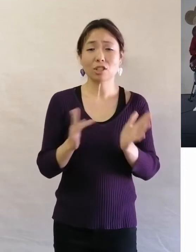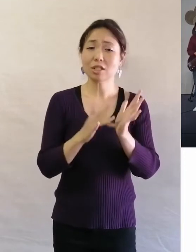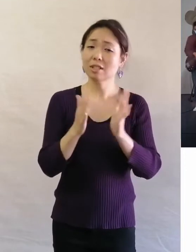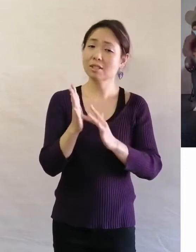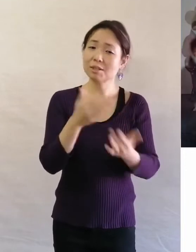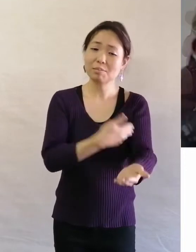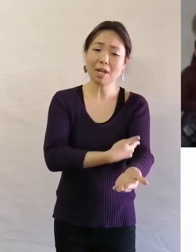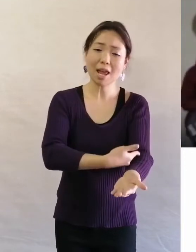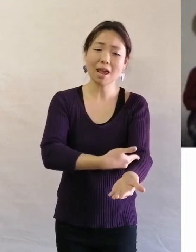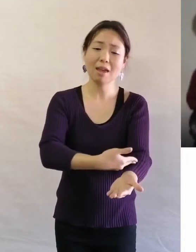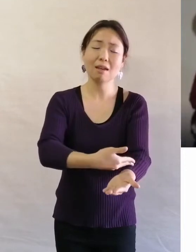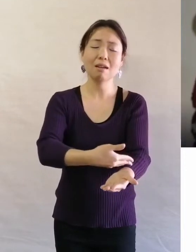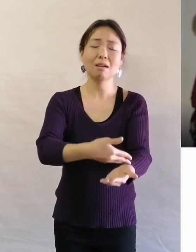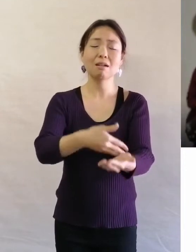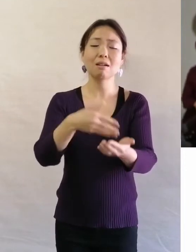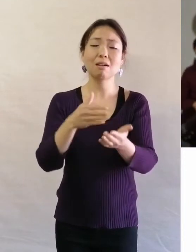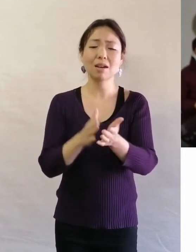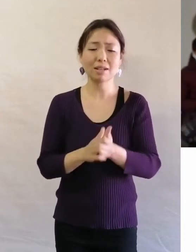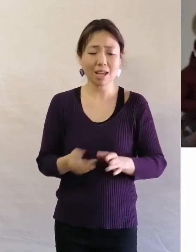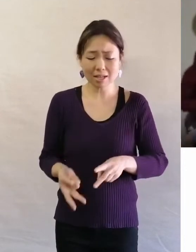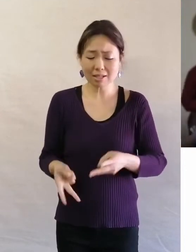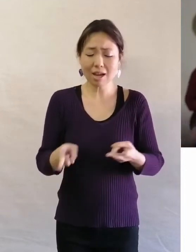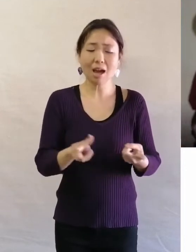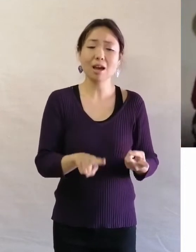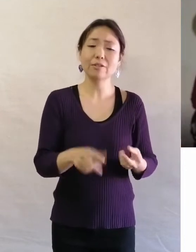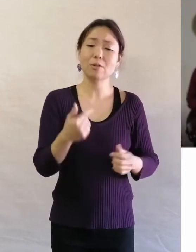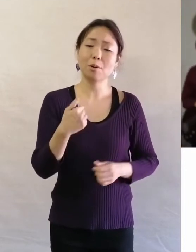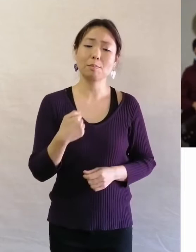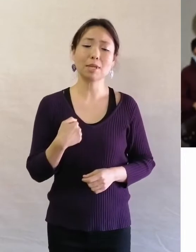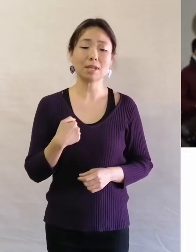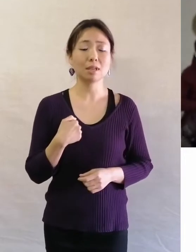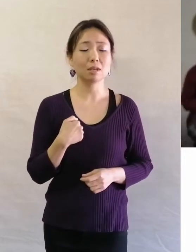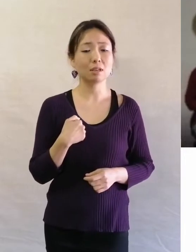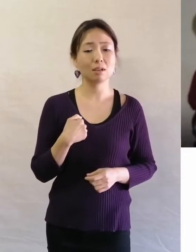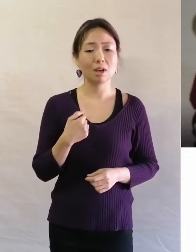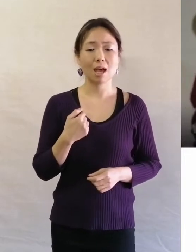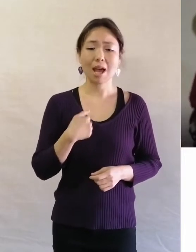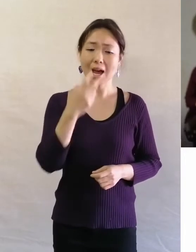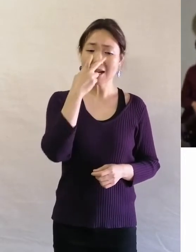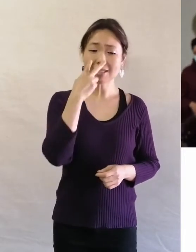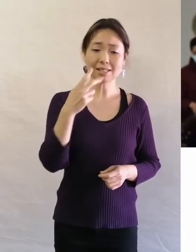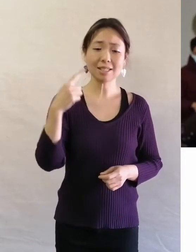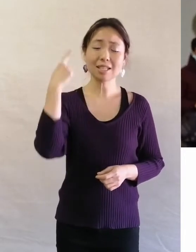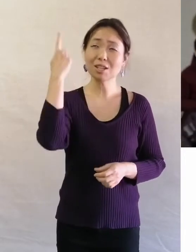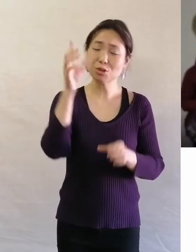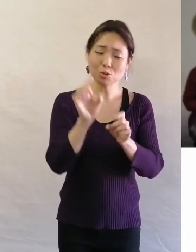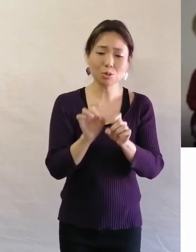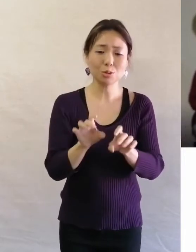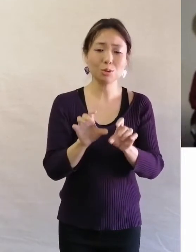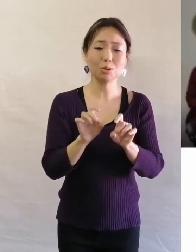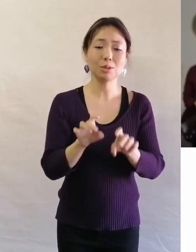where Jesus bled and died for me. I see